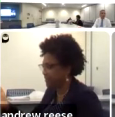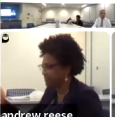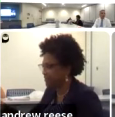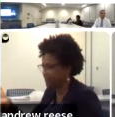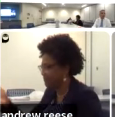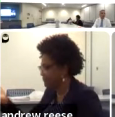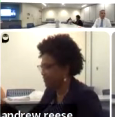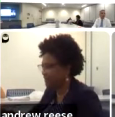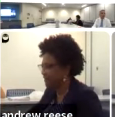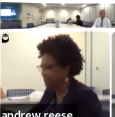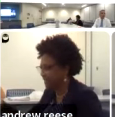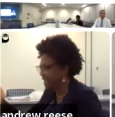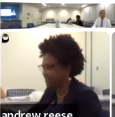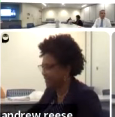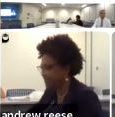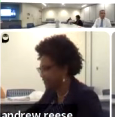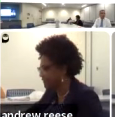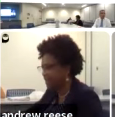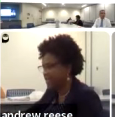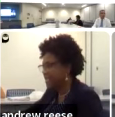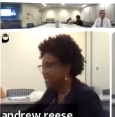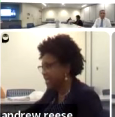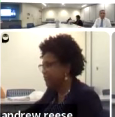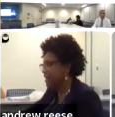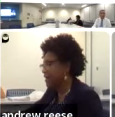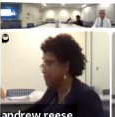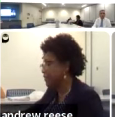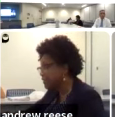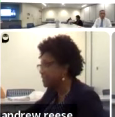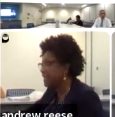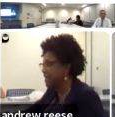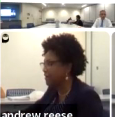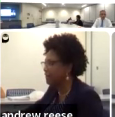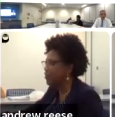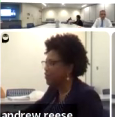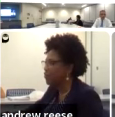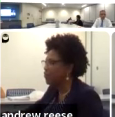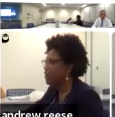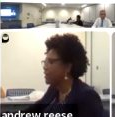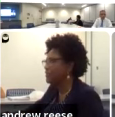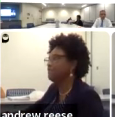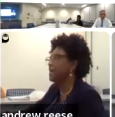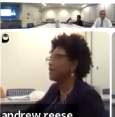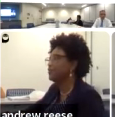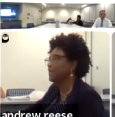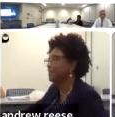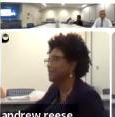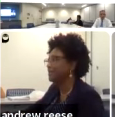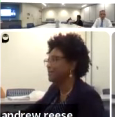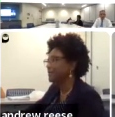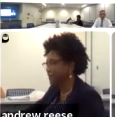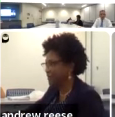that, or driver's license and stuff. Then we also take care of work uniform and